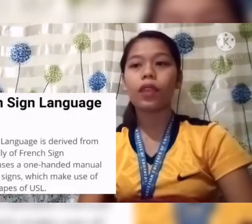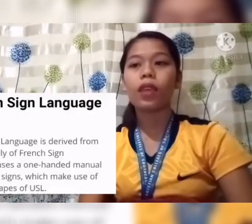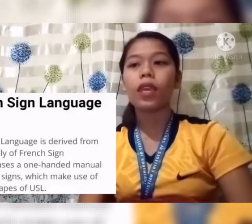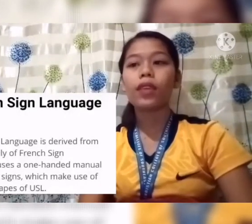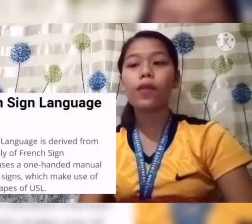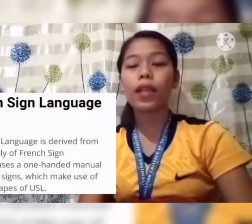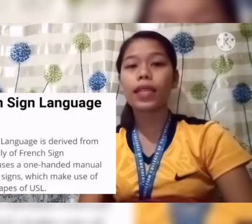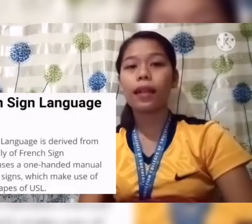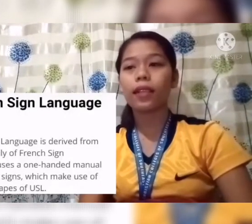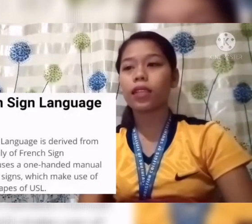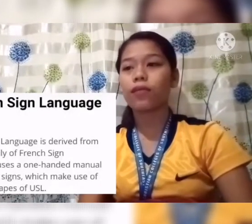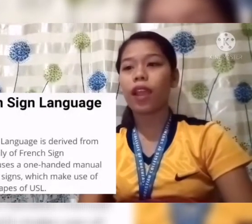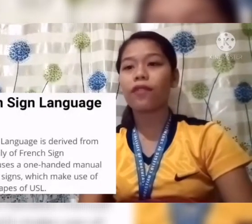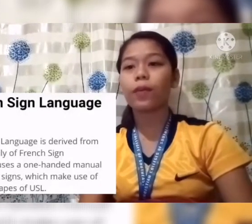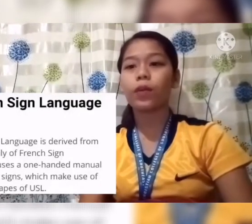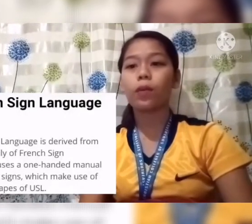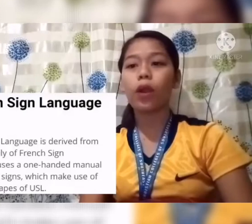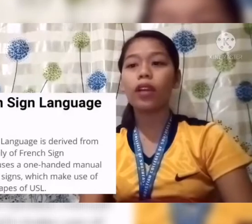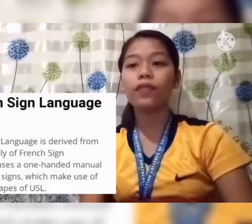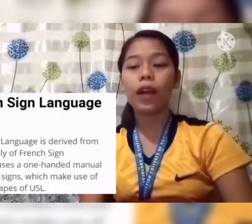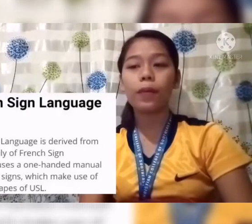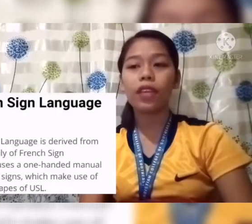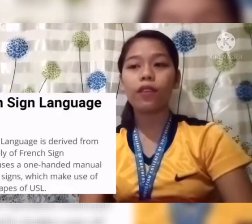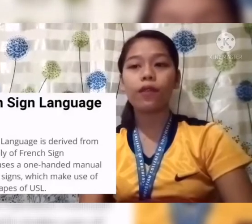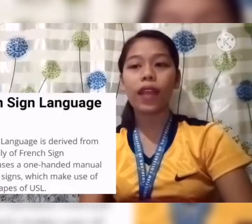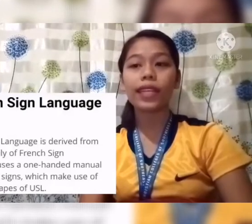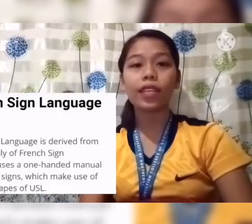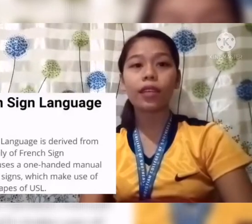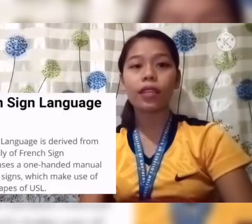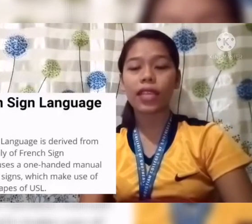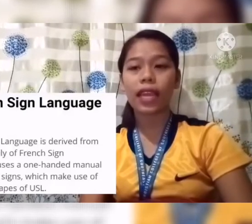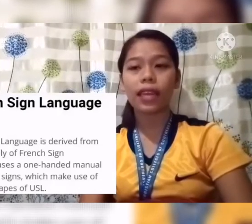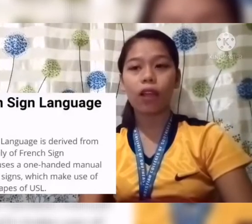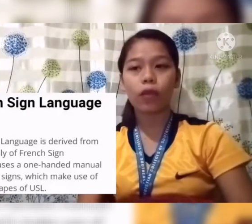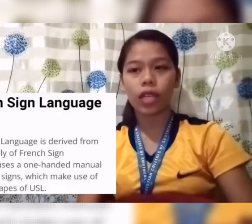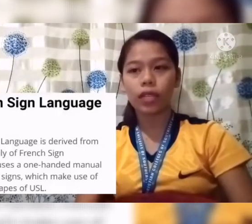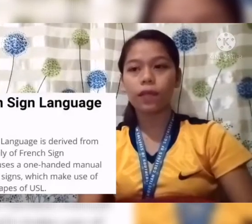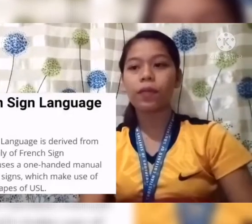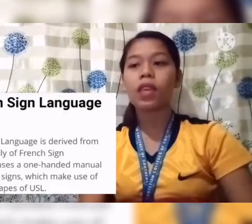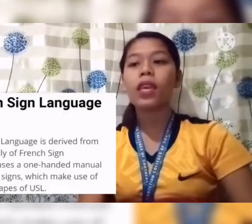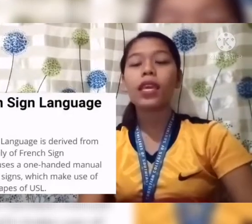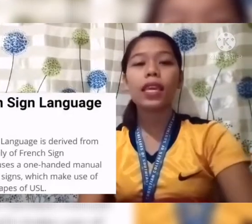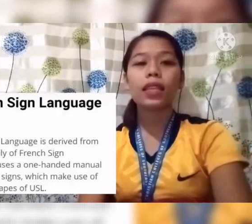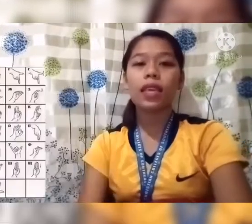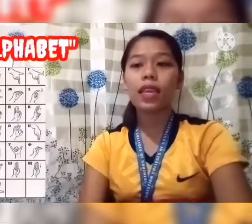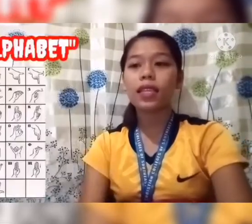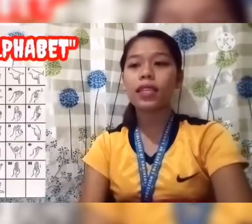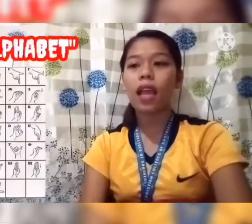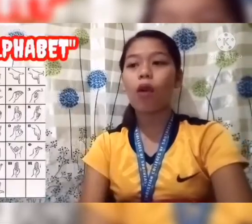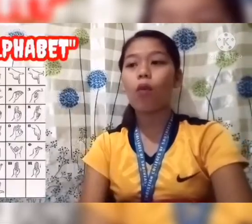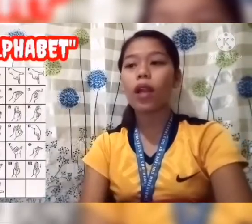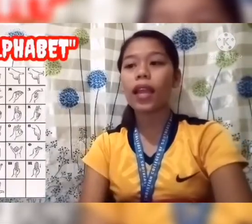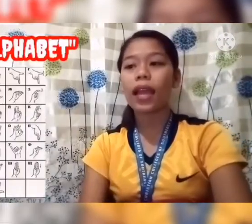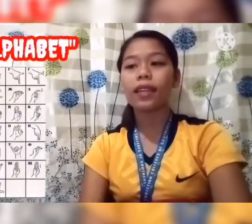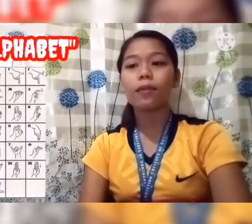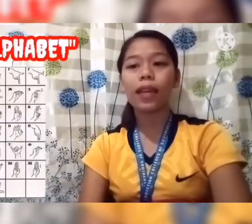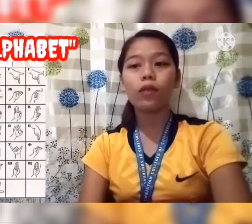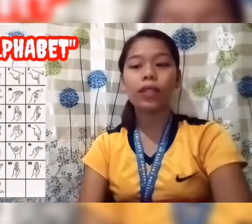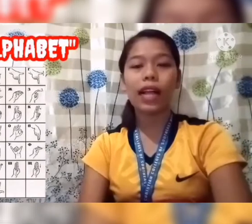USL is derived from the broad family of French sign languages. It is a one-handed manual